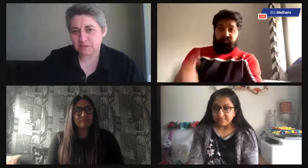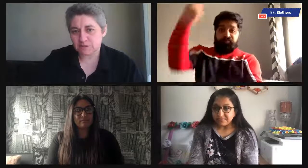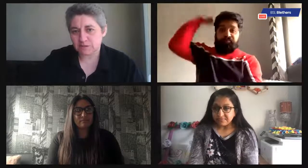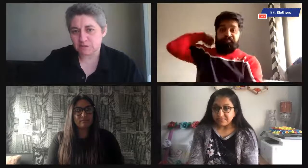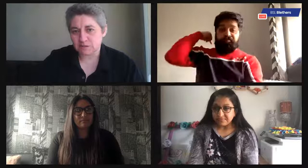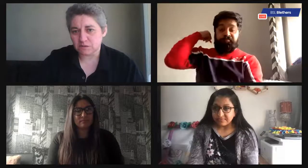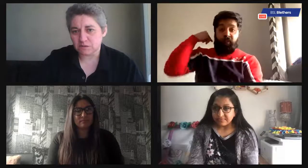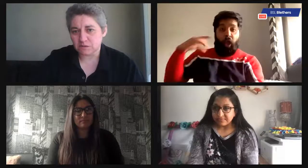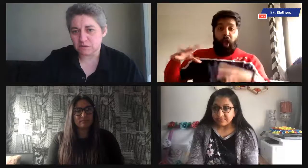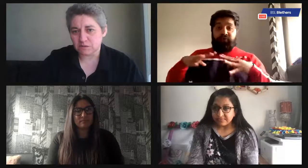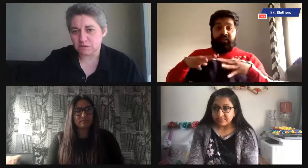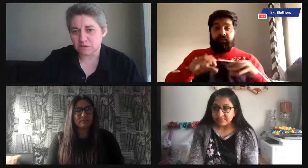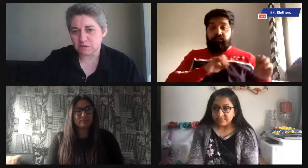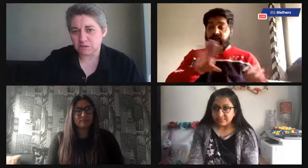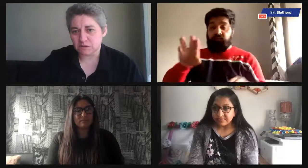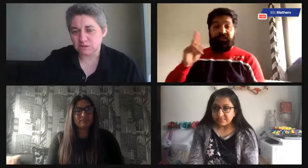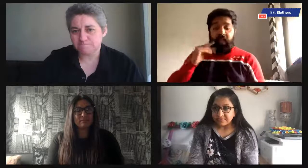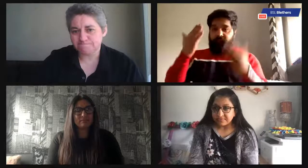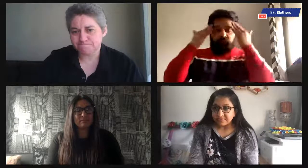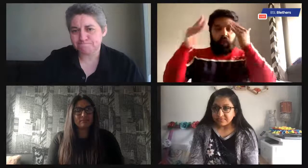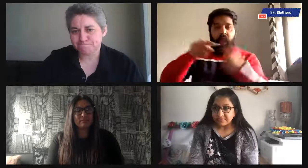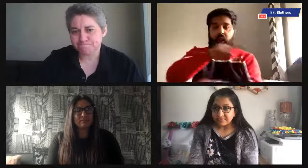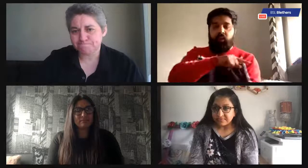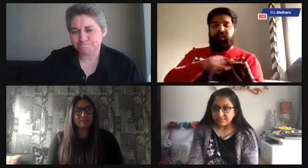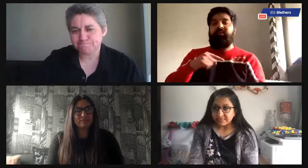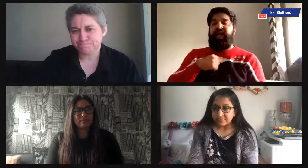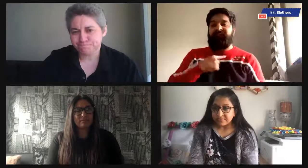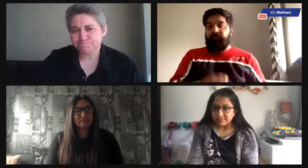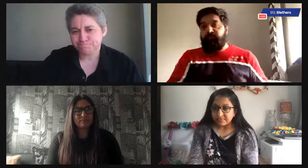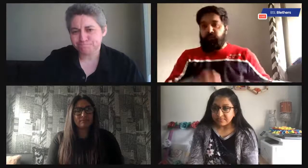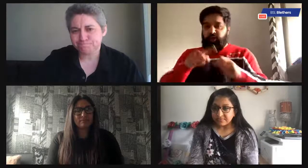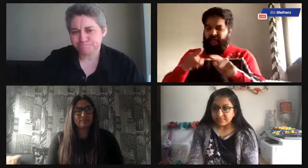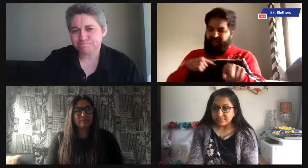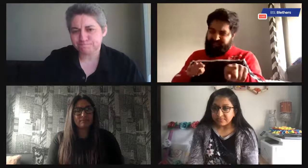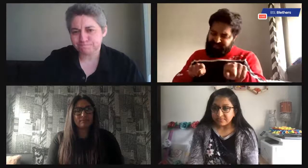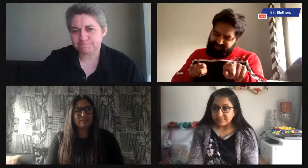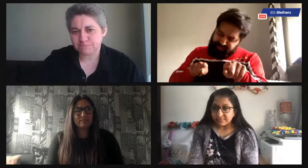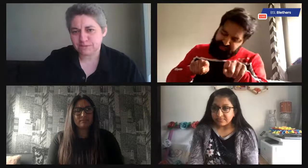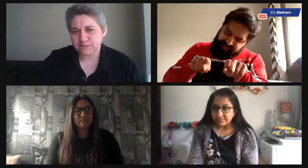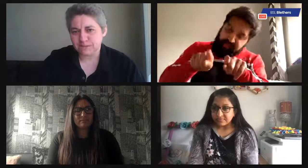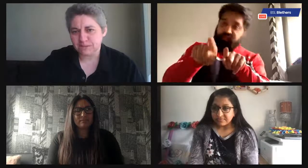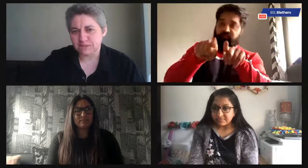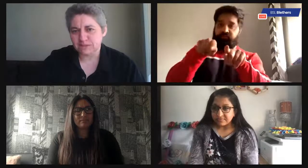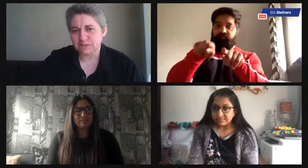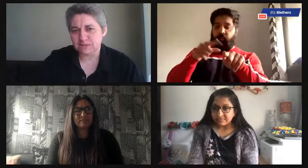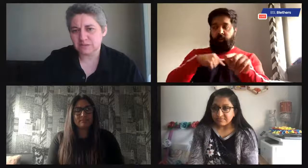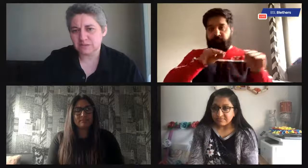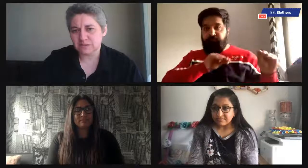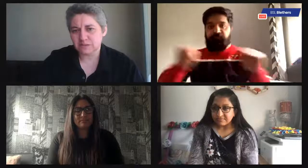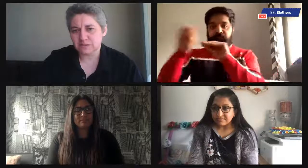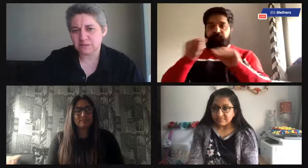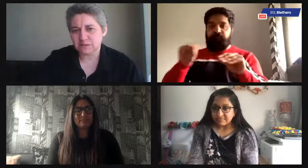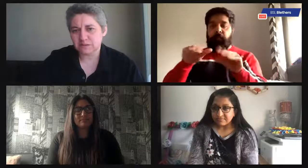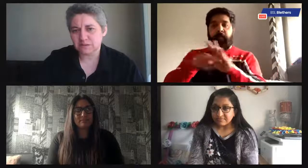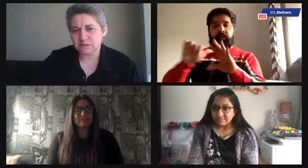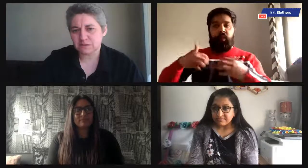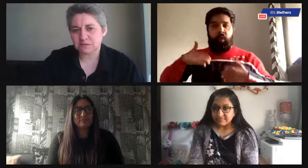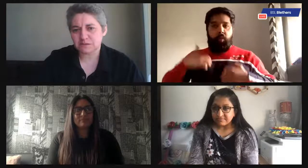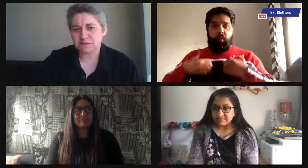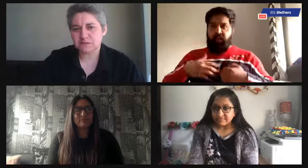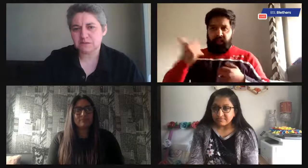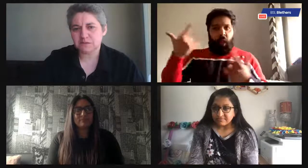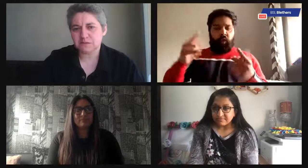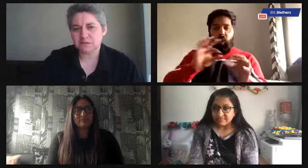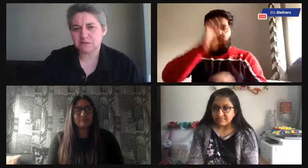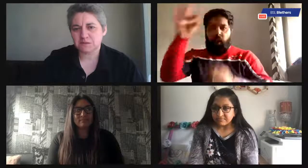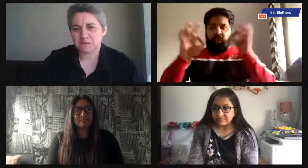feel they are so left behind. You know, the hearing community have already heard these terms and understand the concepts, but the